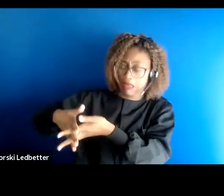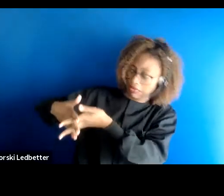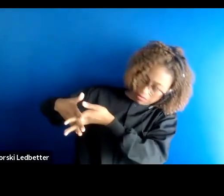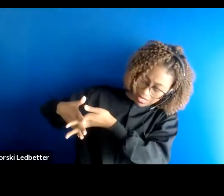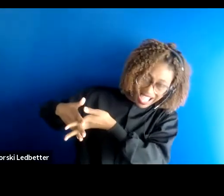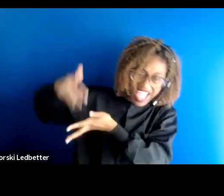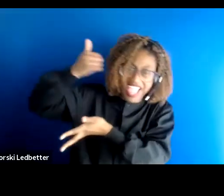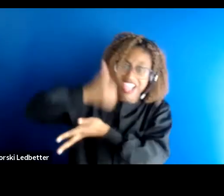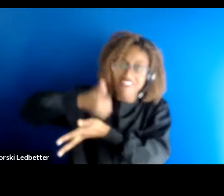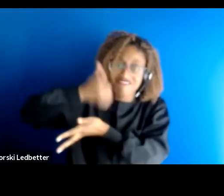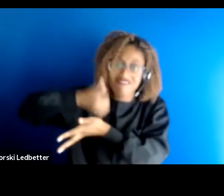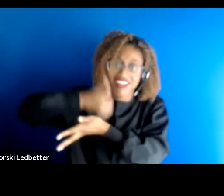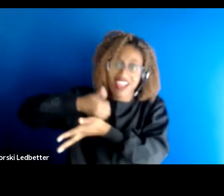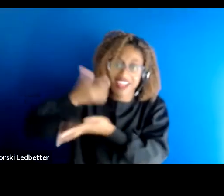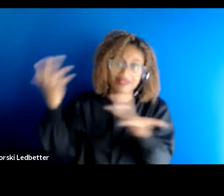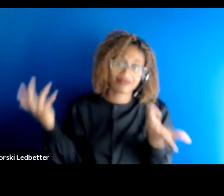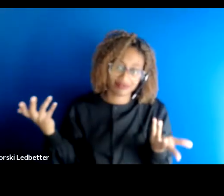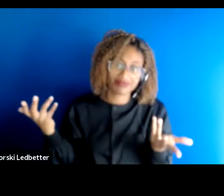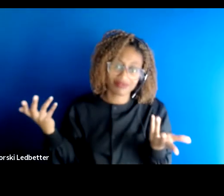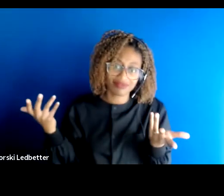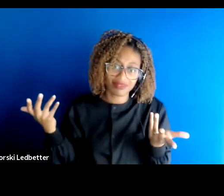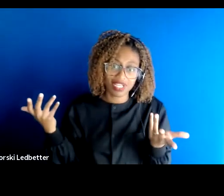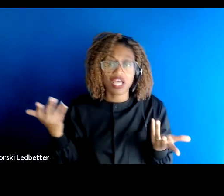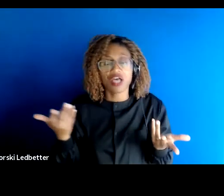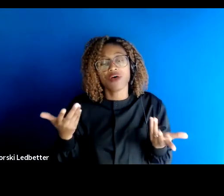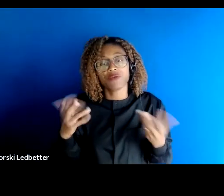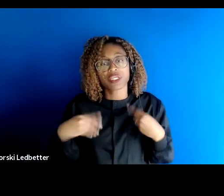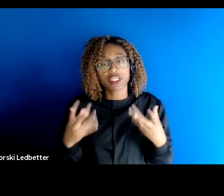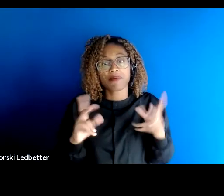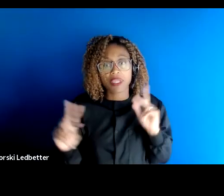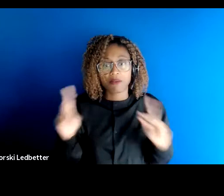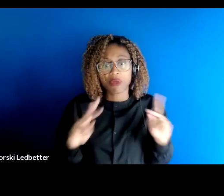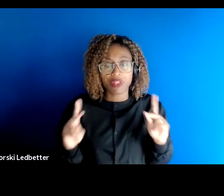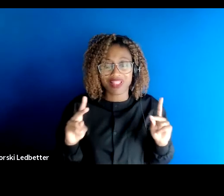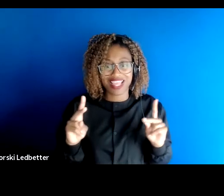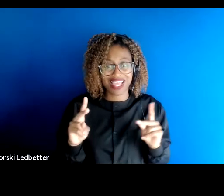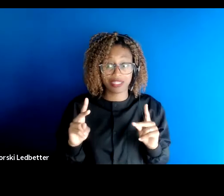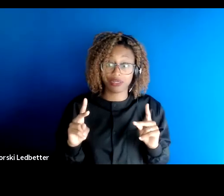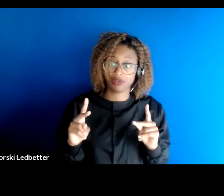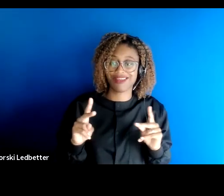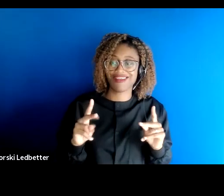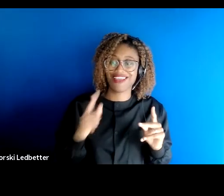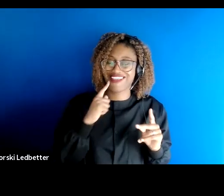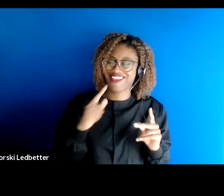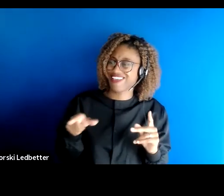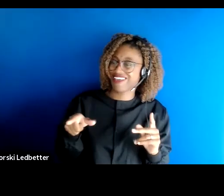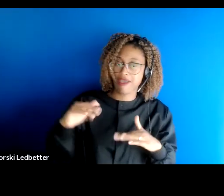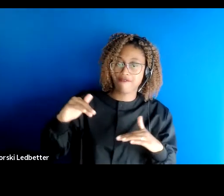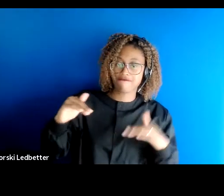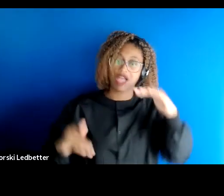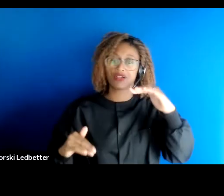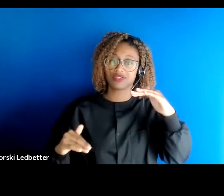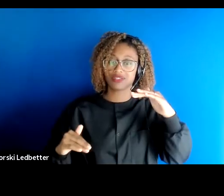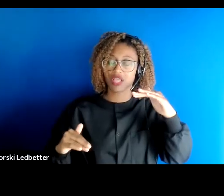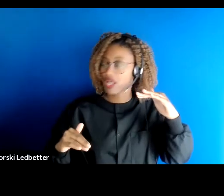would give people an unfair advantage. And so it continues to be a very contentious topic